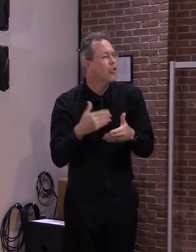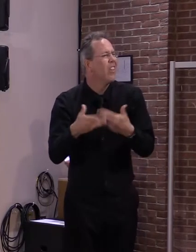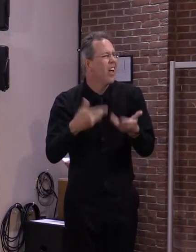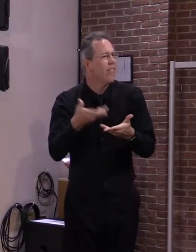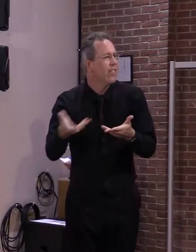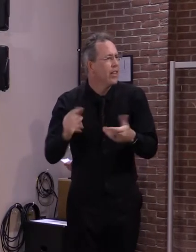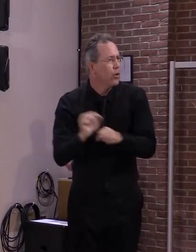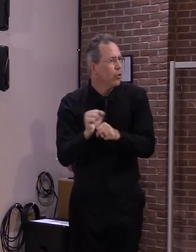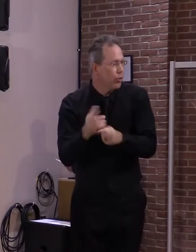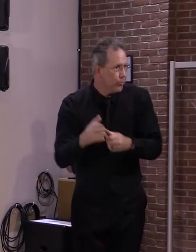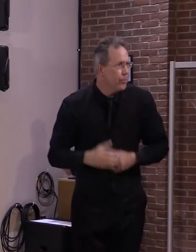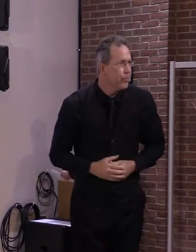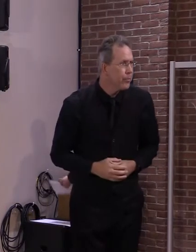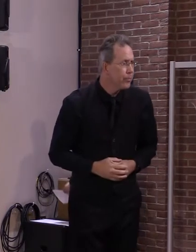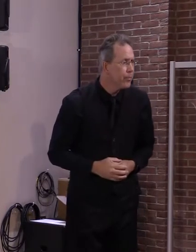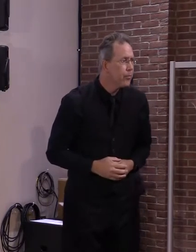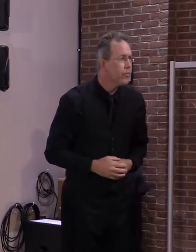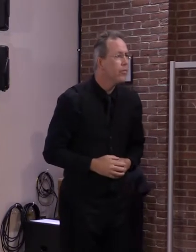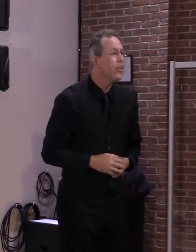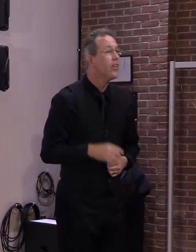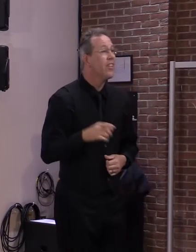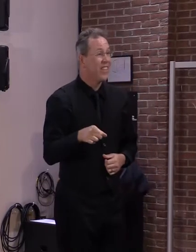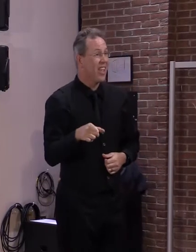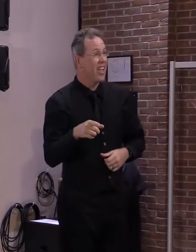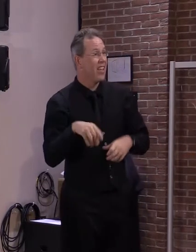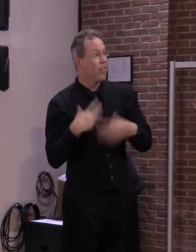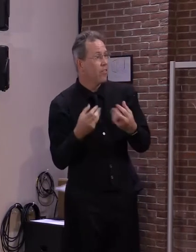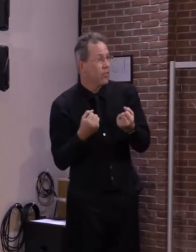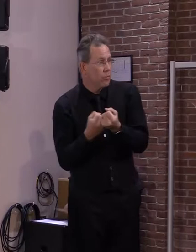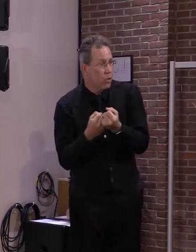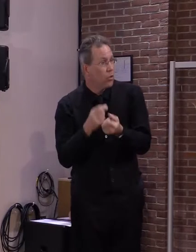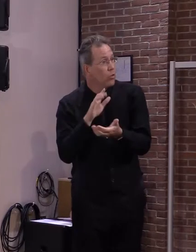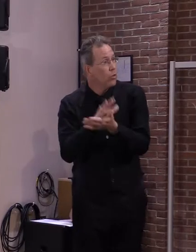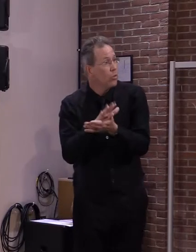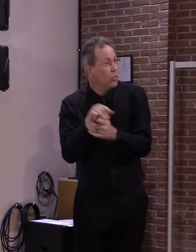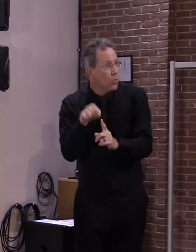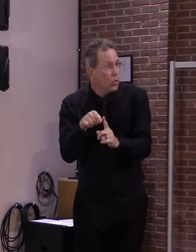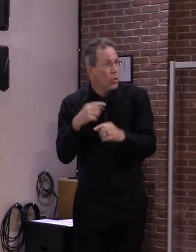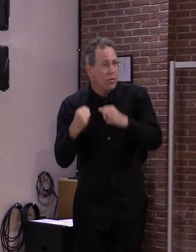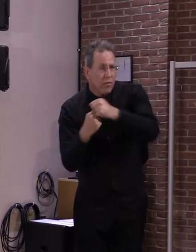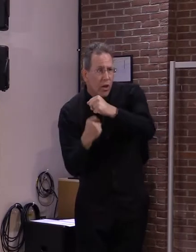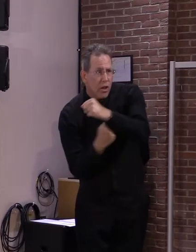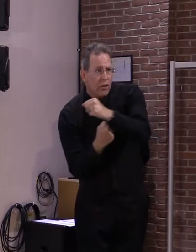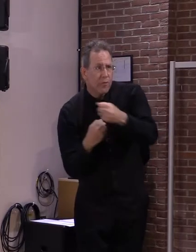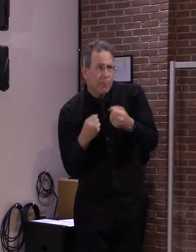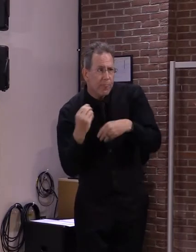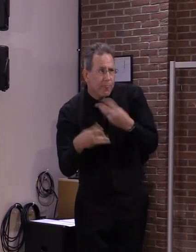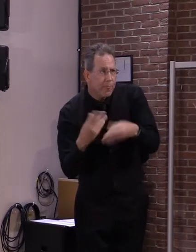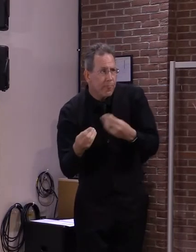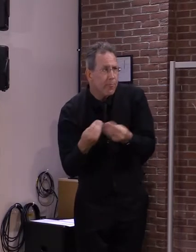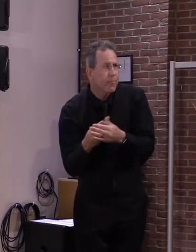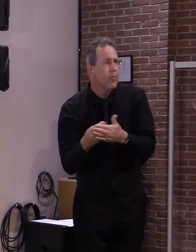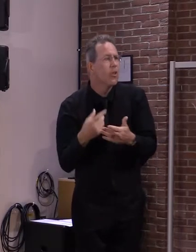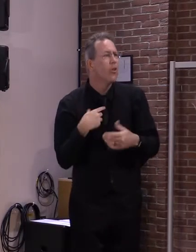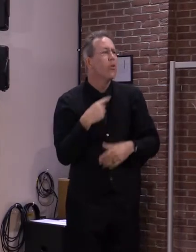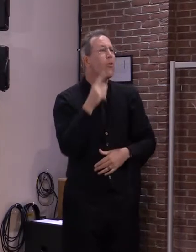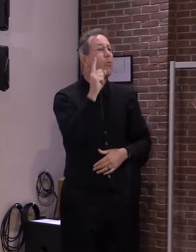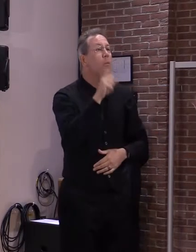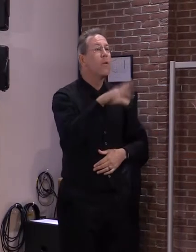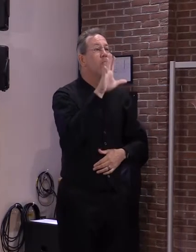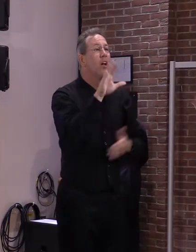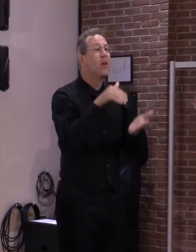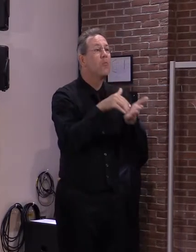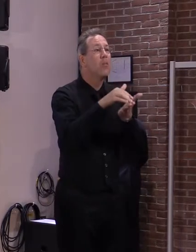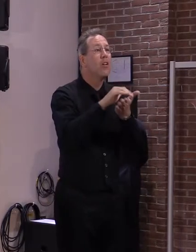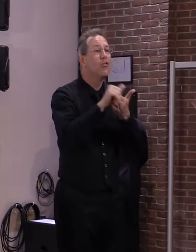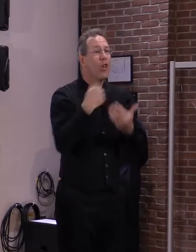more partnership opportunities for school-based programs, we created a $1.5 million grant program